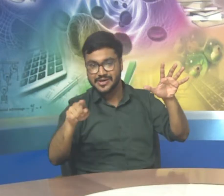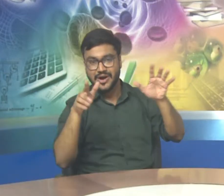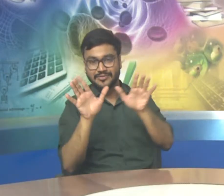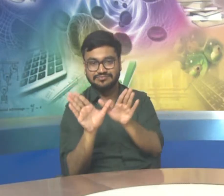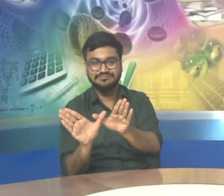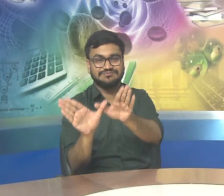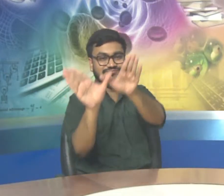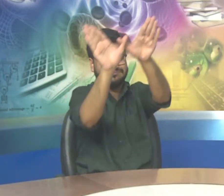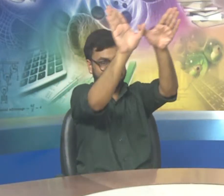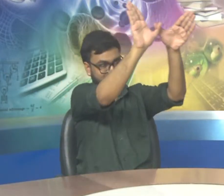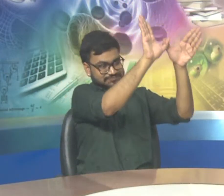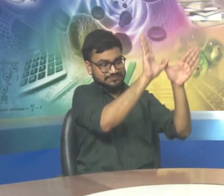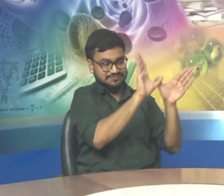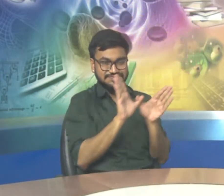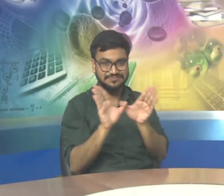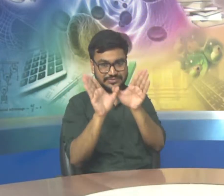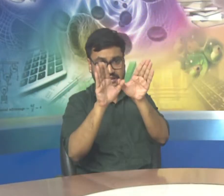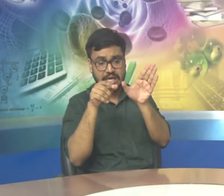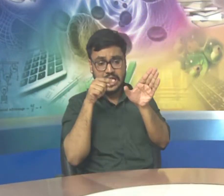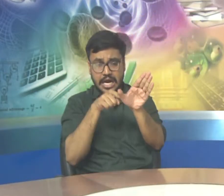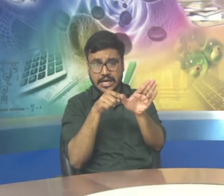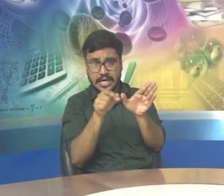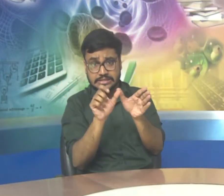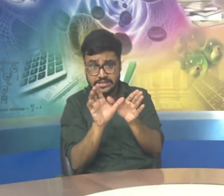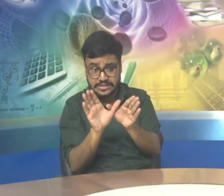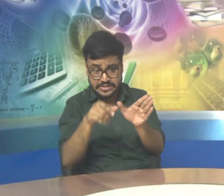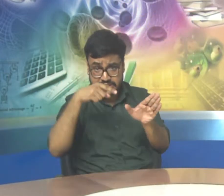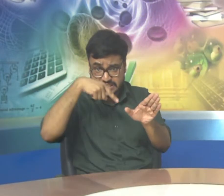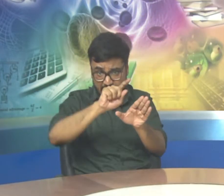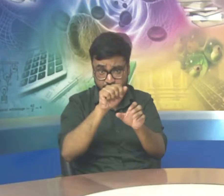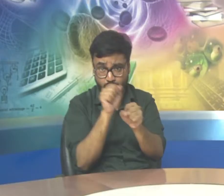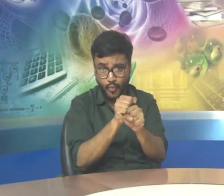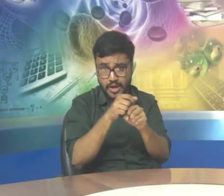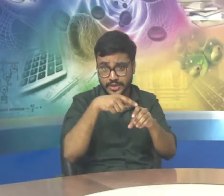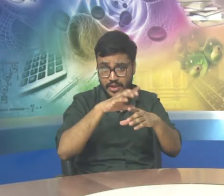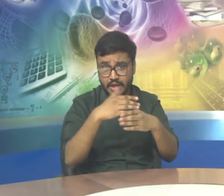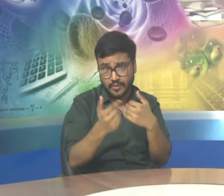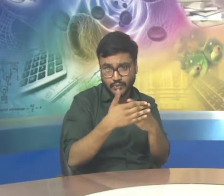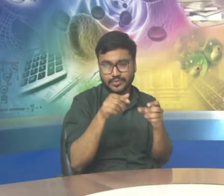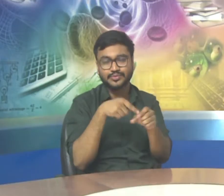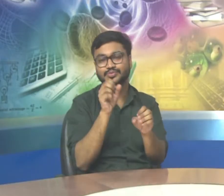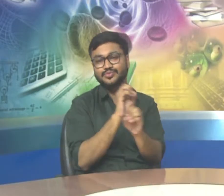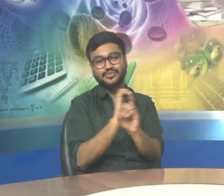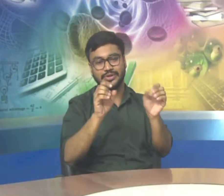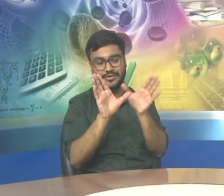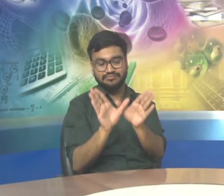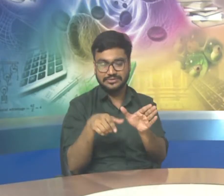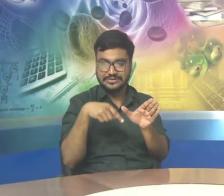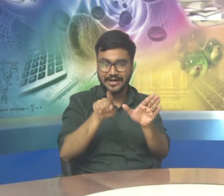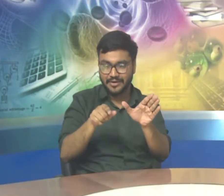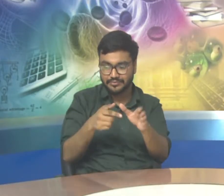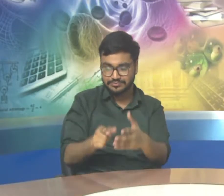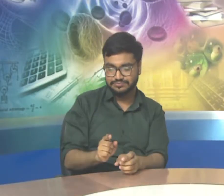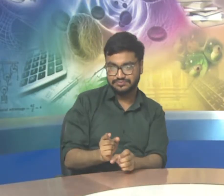The gravity force pulls the satellite towards the center of the earth, which is force